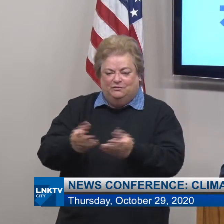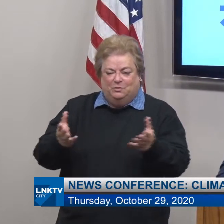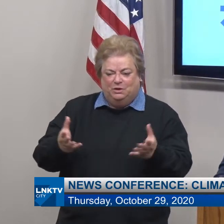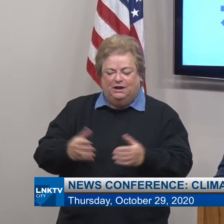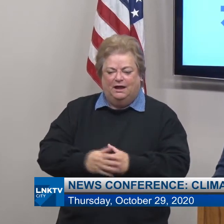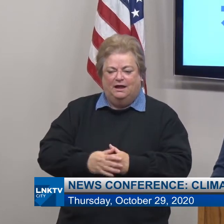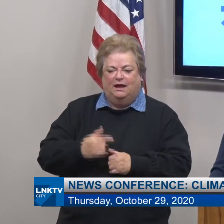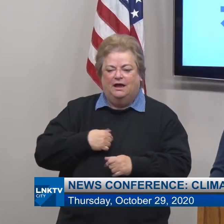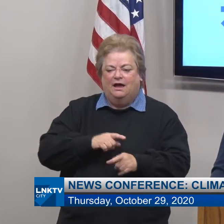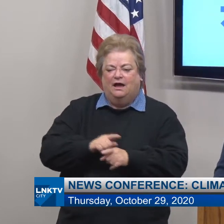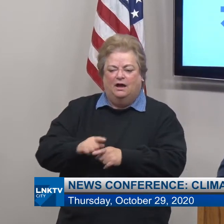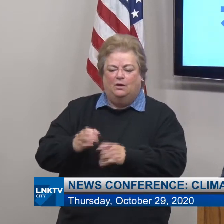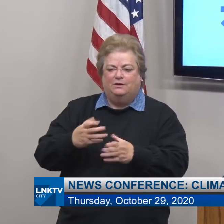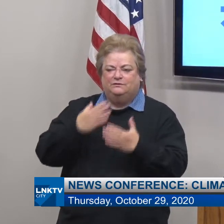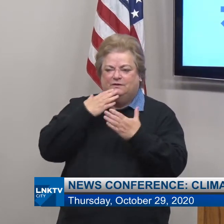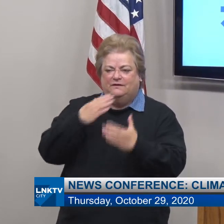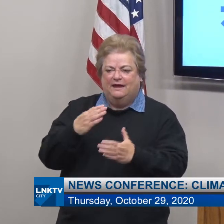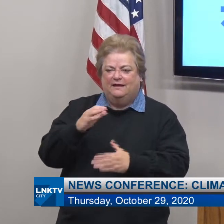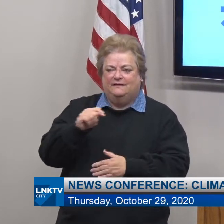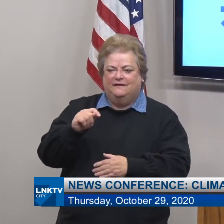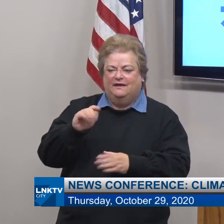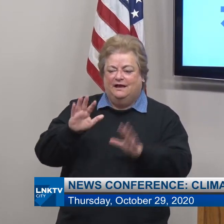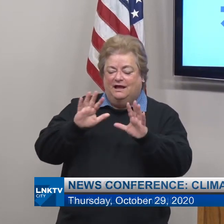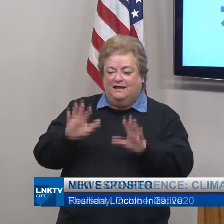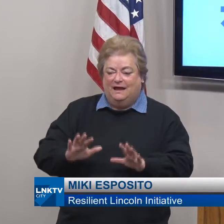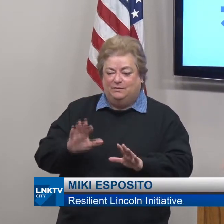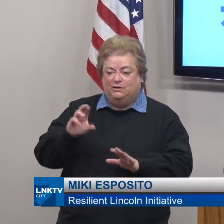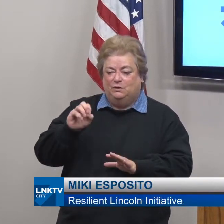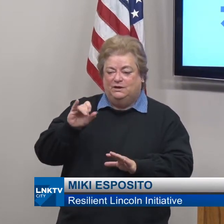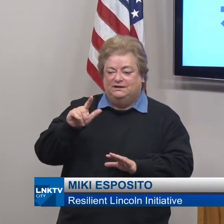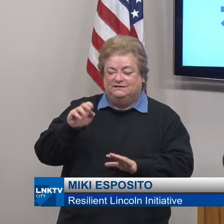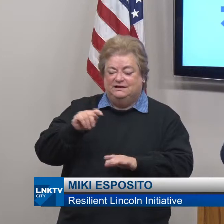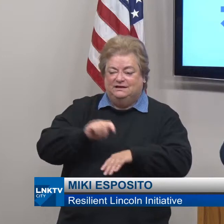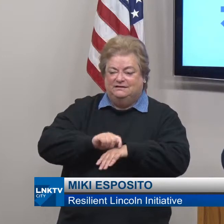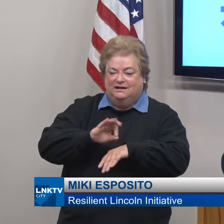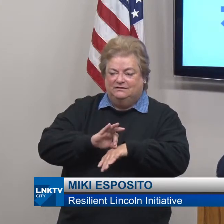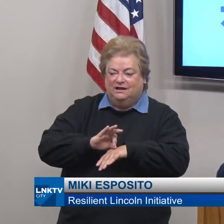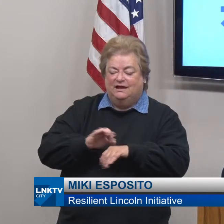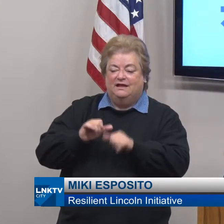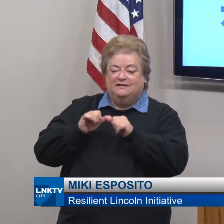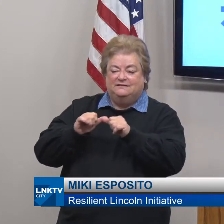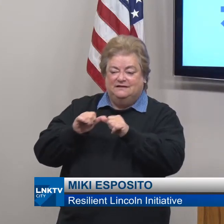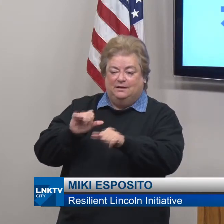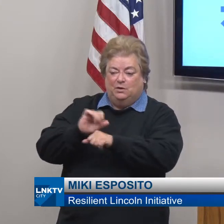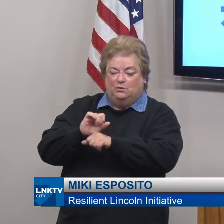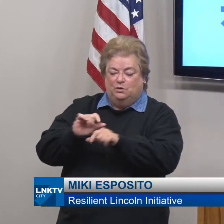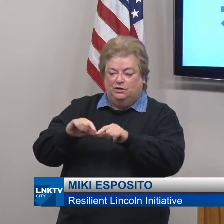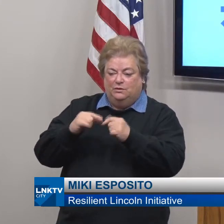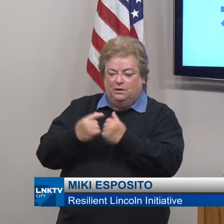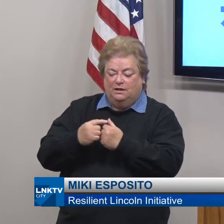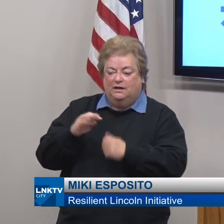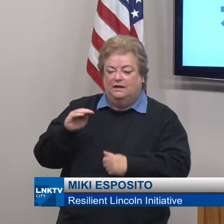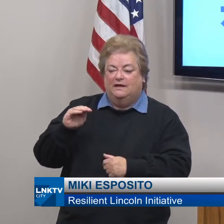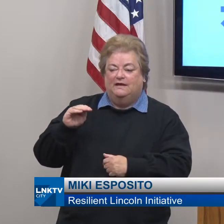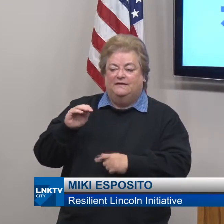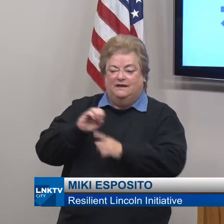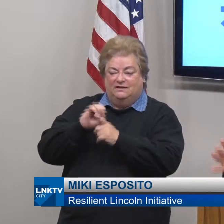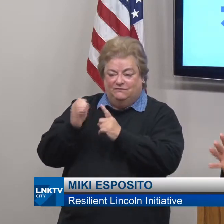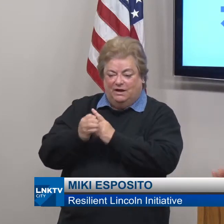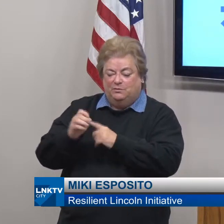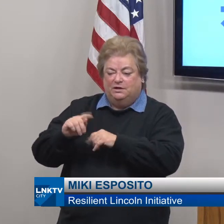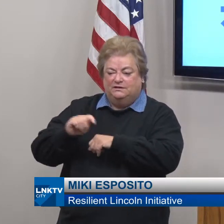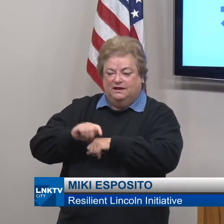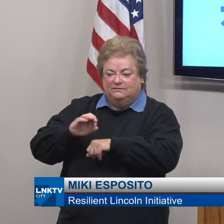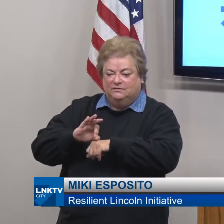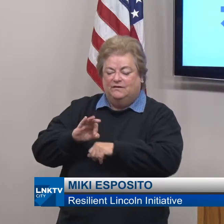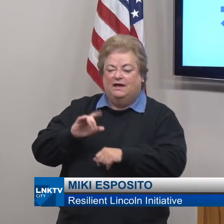to also thank the Climate Resilience Task Force, the Sustainability Working Group, the Mayor's Environmental Task Force,